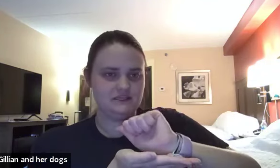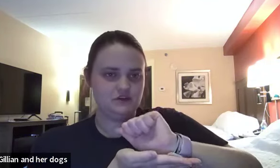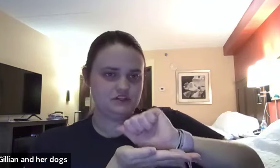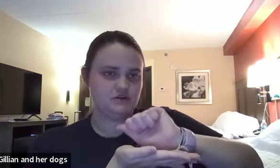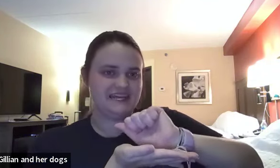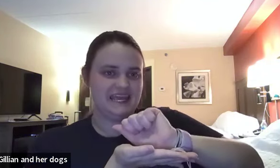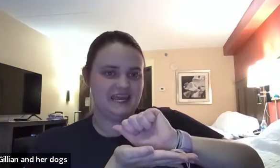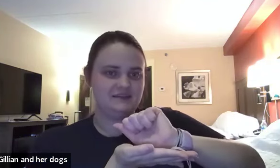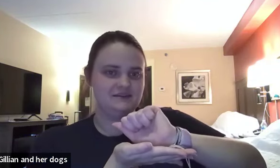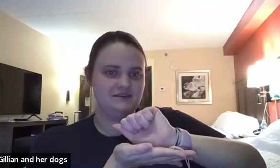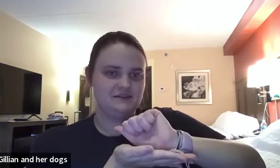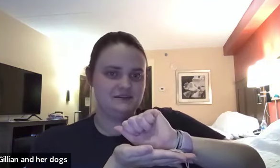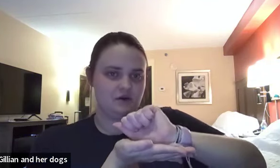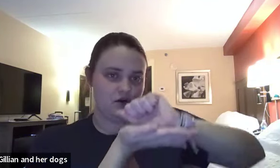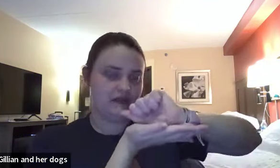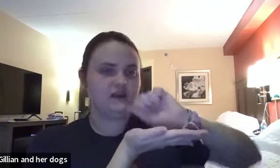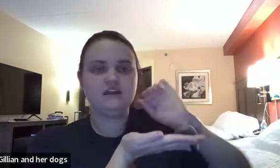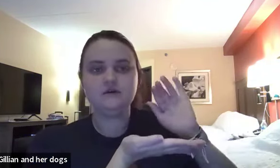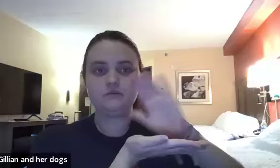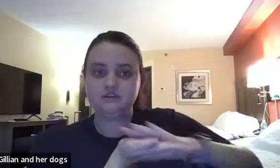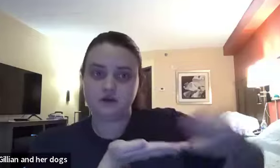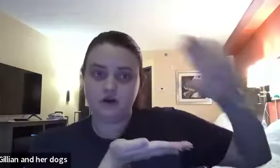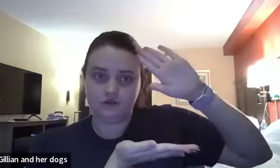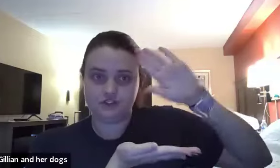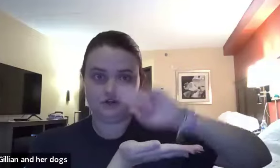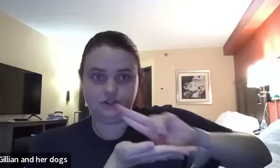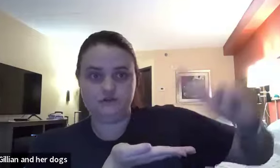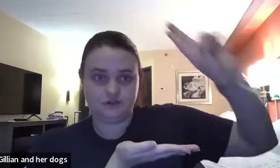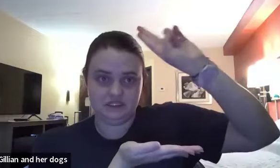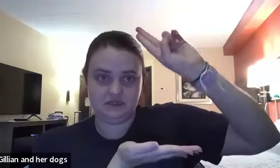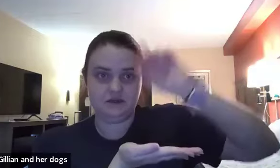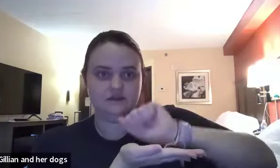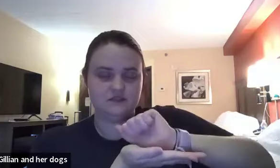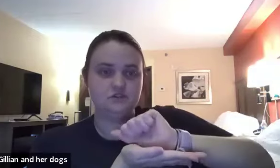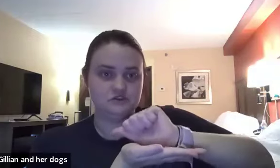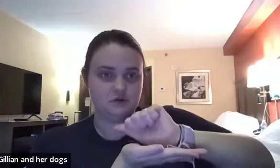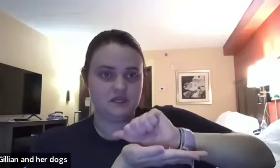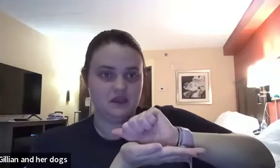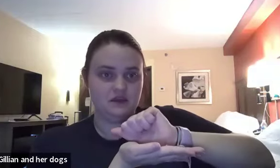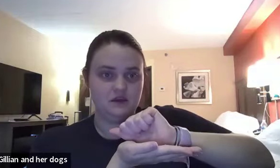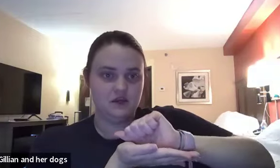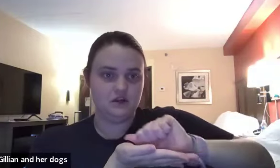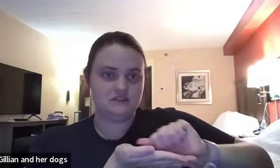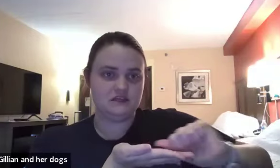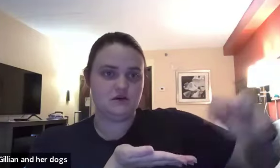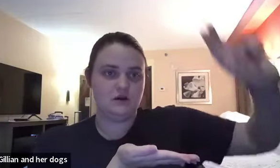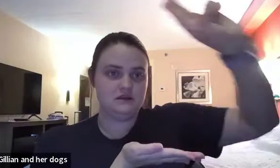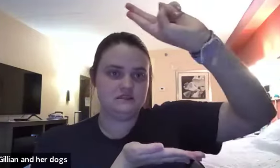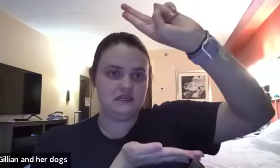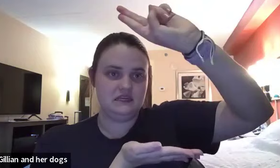you're going to start with an A, like kind of like when we do our college or university sign like this, but you start with an A. You're going to slide across and end